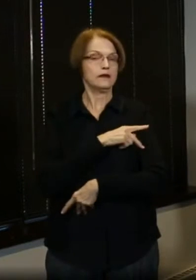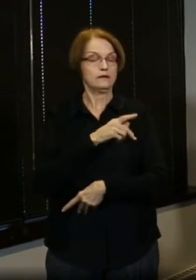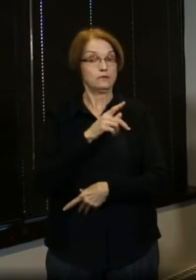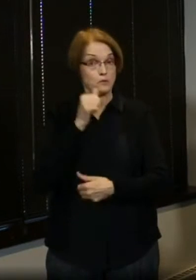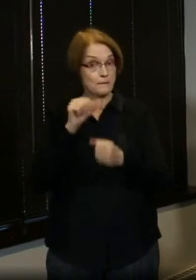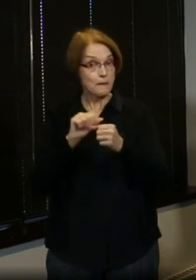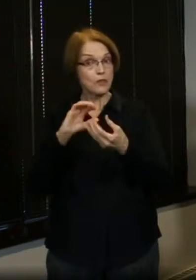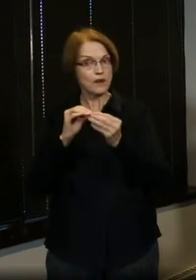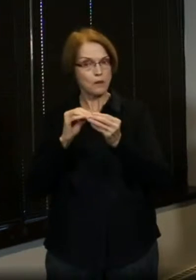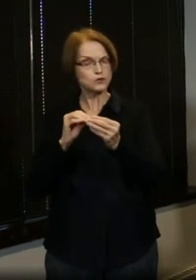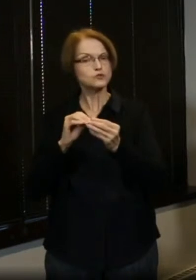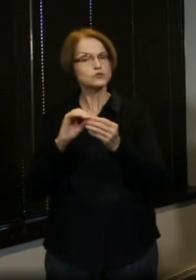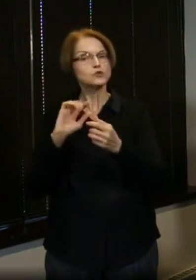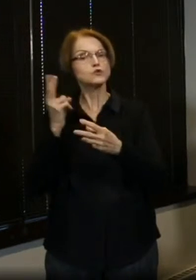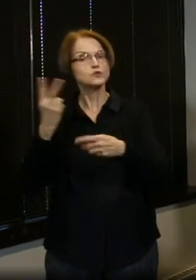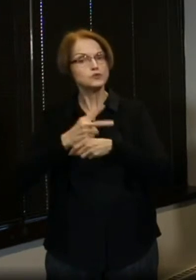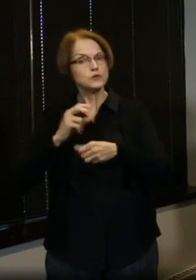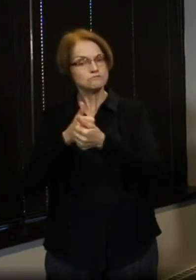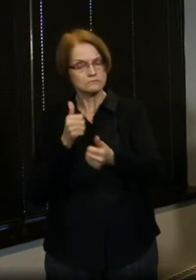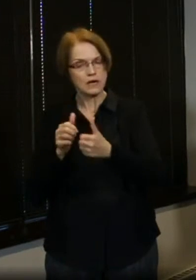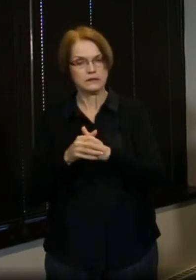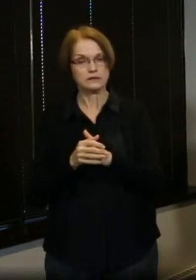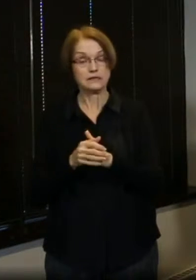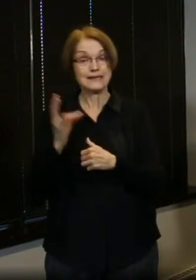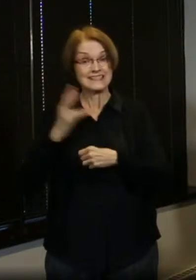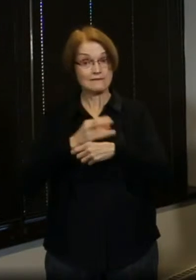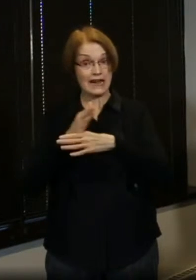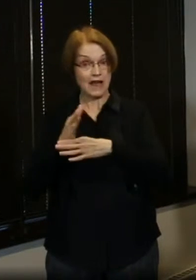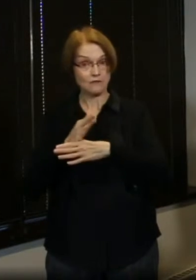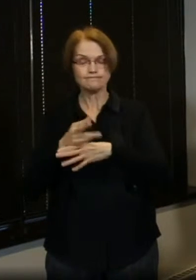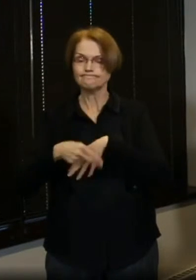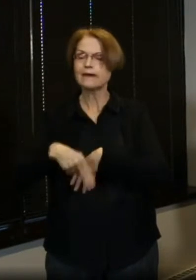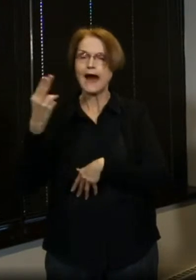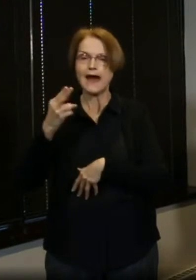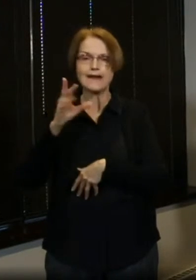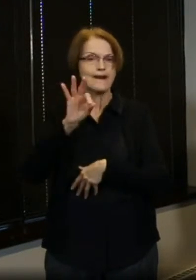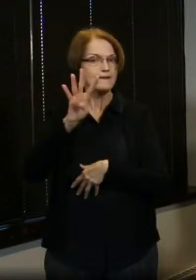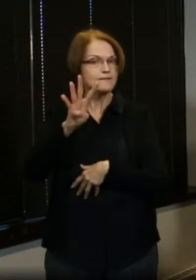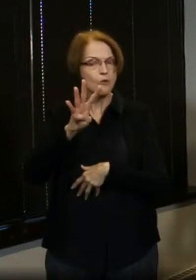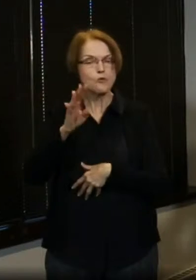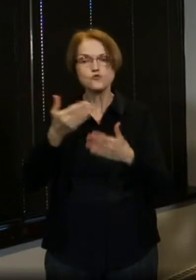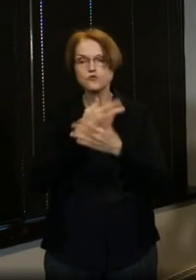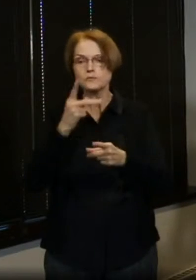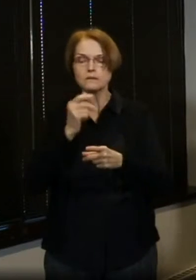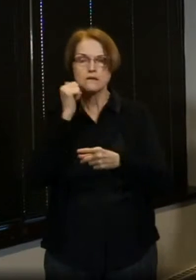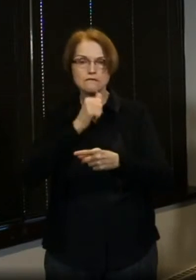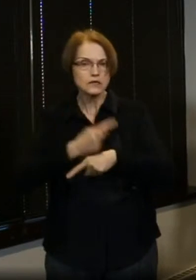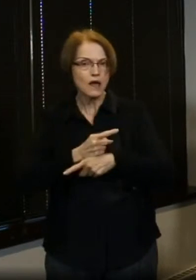And our 7-day average remains still very high at 94 admissions.